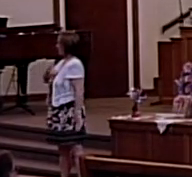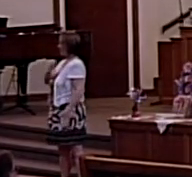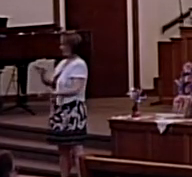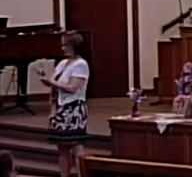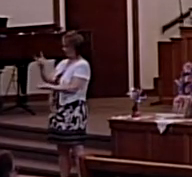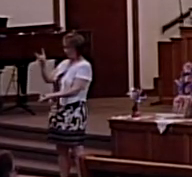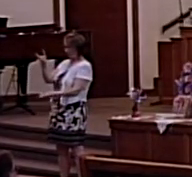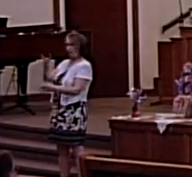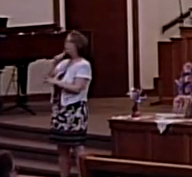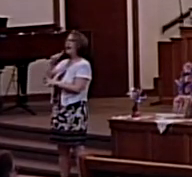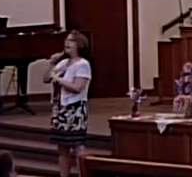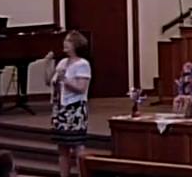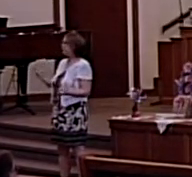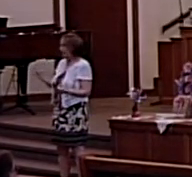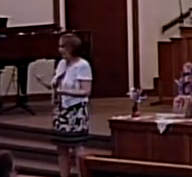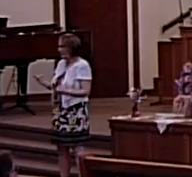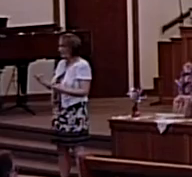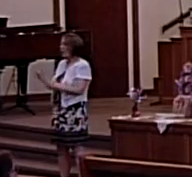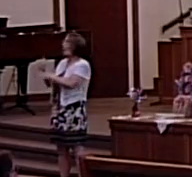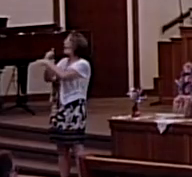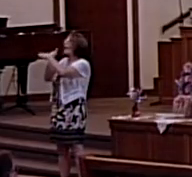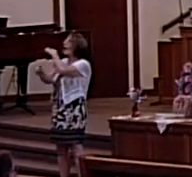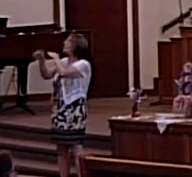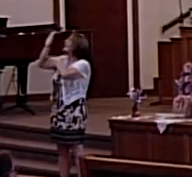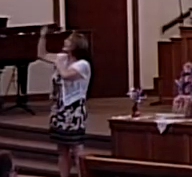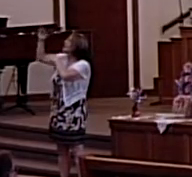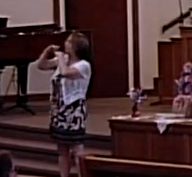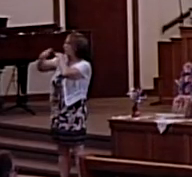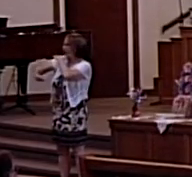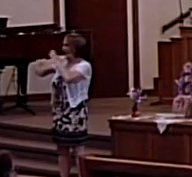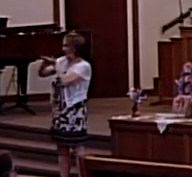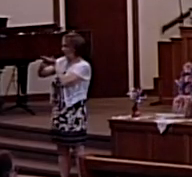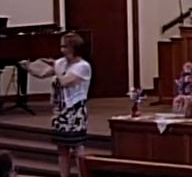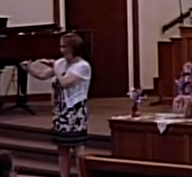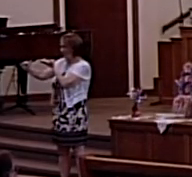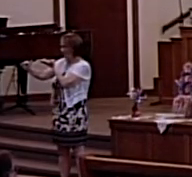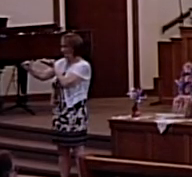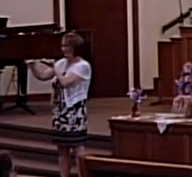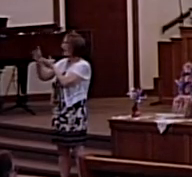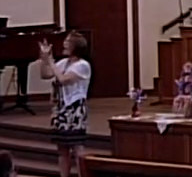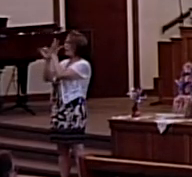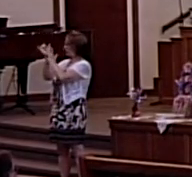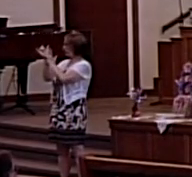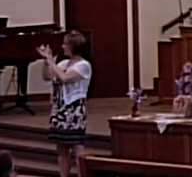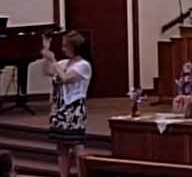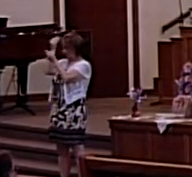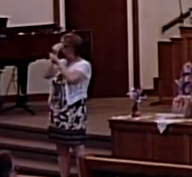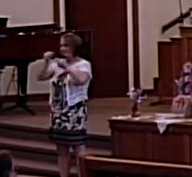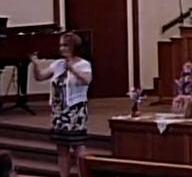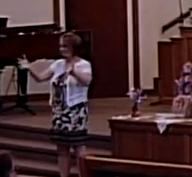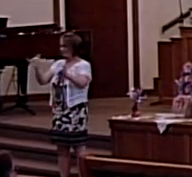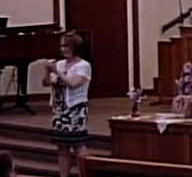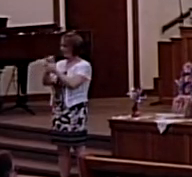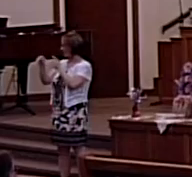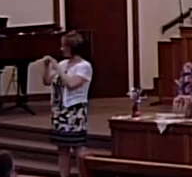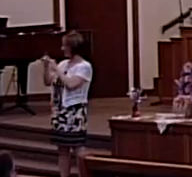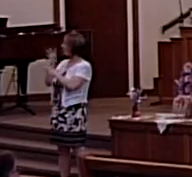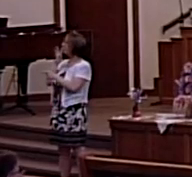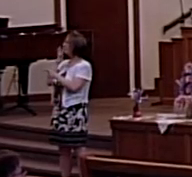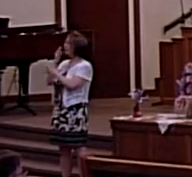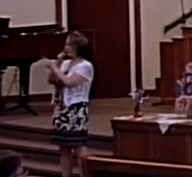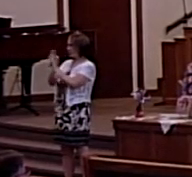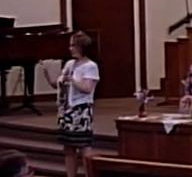sins are under the blood and forgiven. And Jesus was bringing this truth and talking about this freedom.